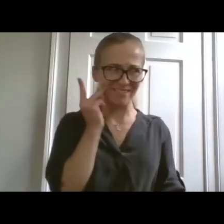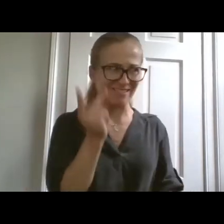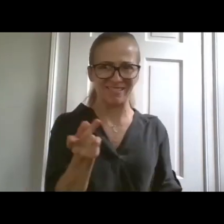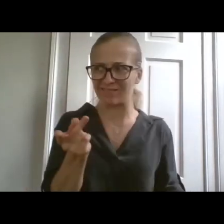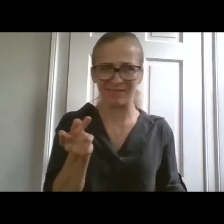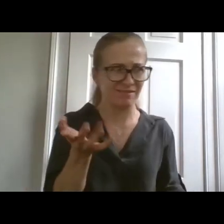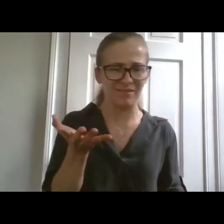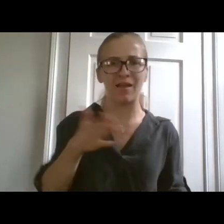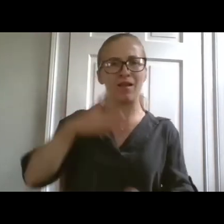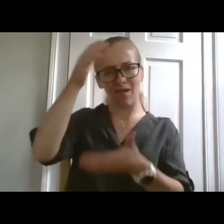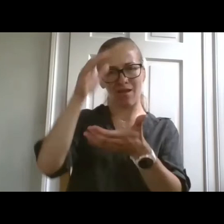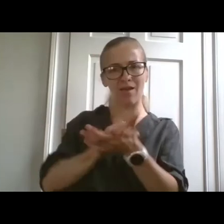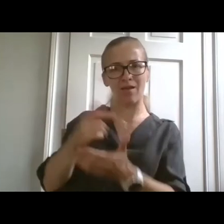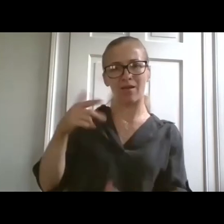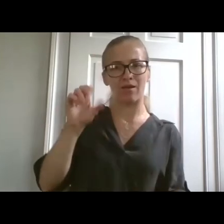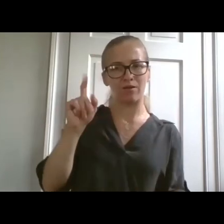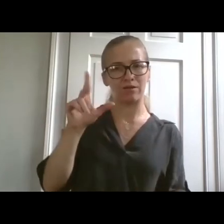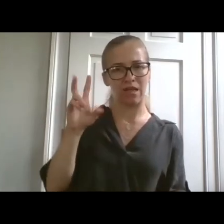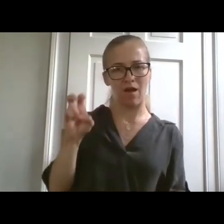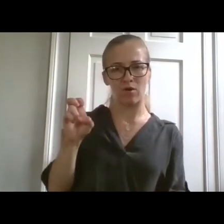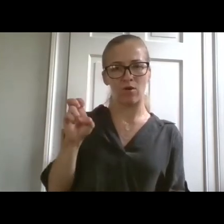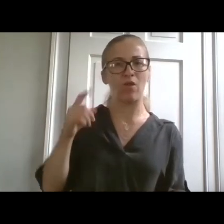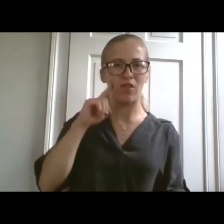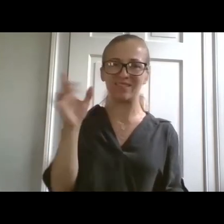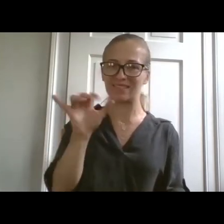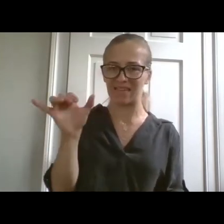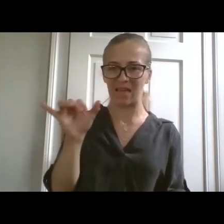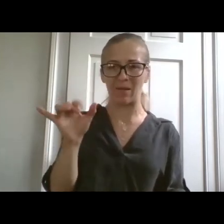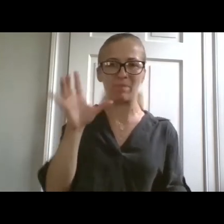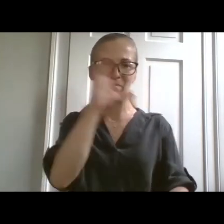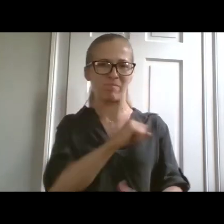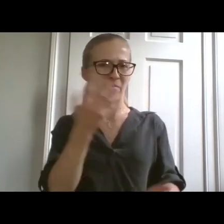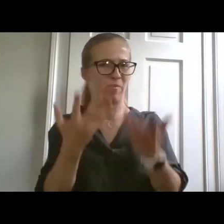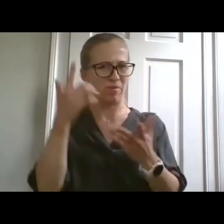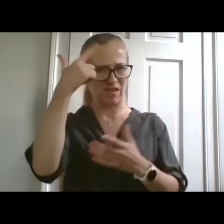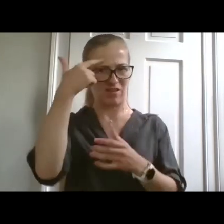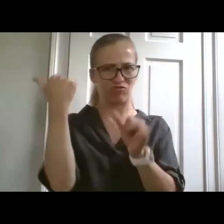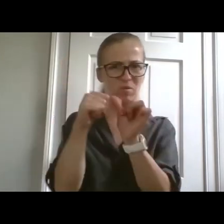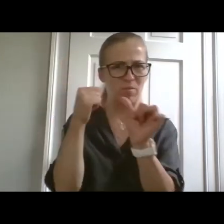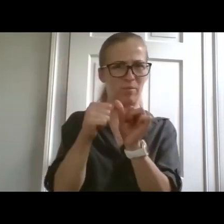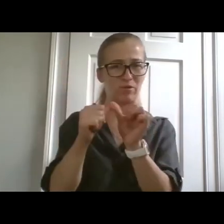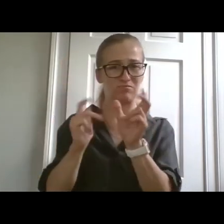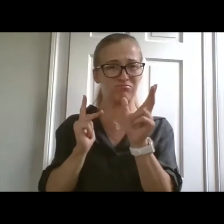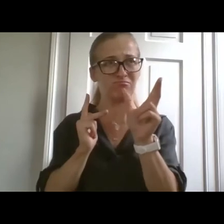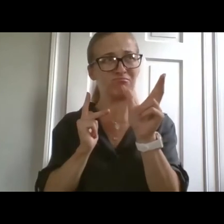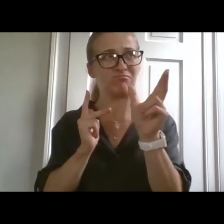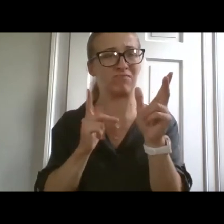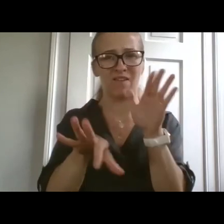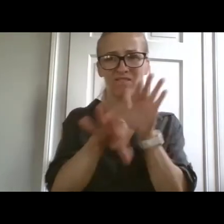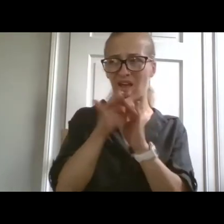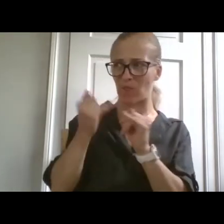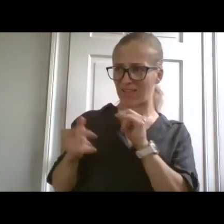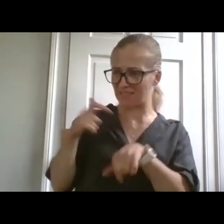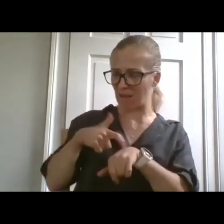and my husband Gustavo, who was driving, thought so as well. He guessed we must be remembering how far up we'd driven when we found the hot springs the last